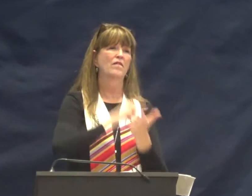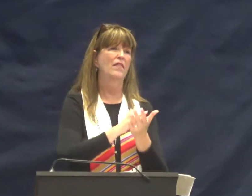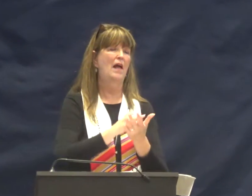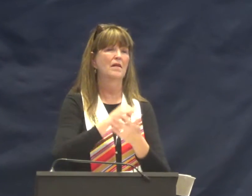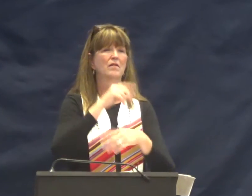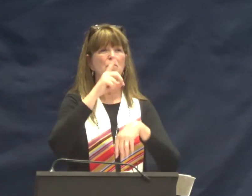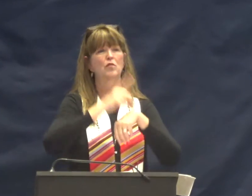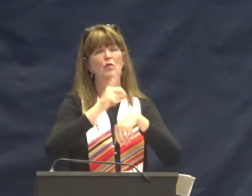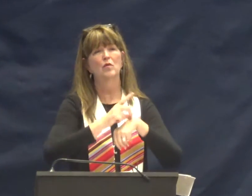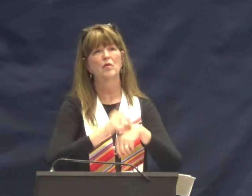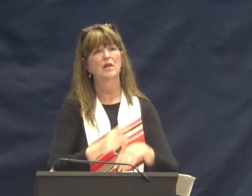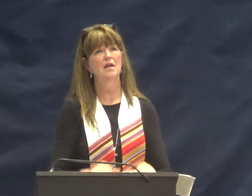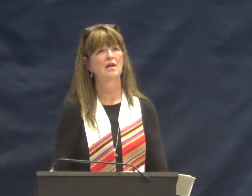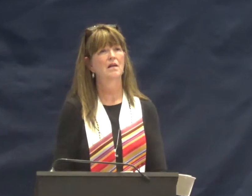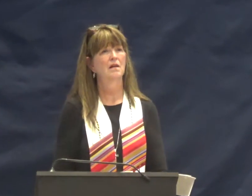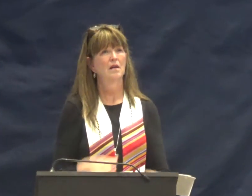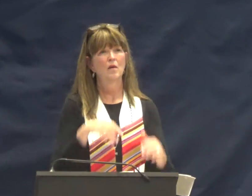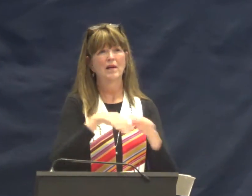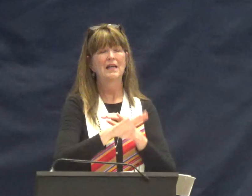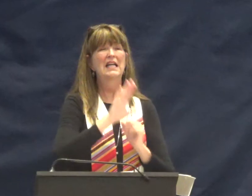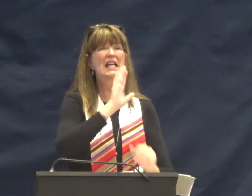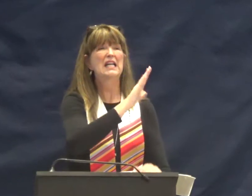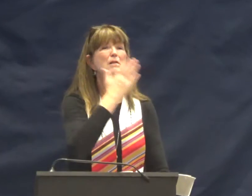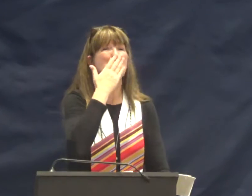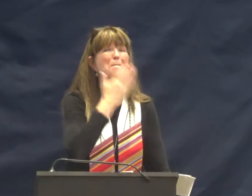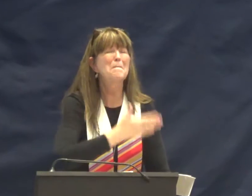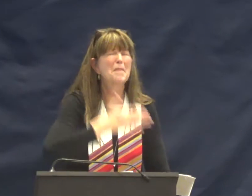He was proud of his service, mowing the church.